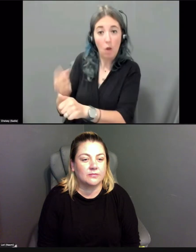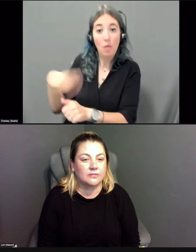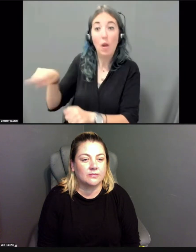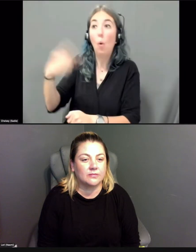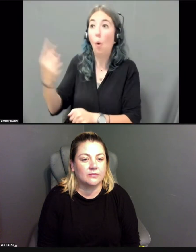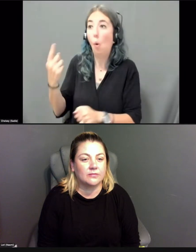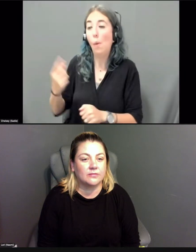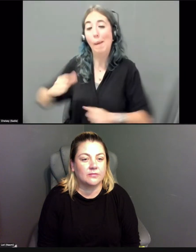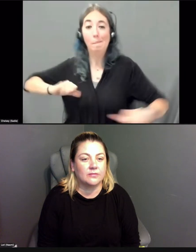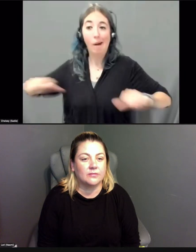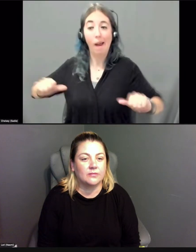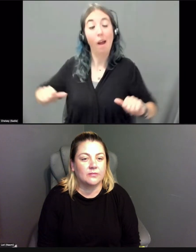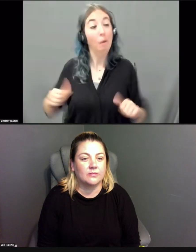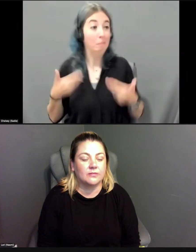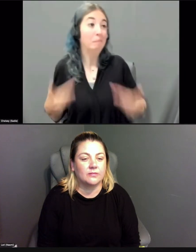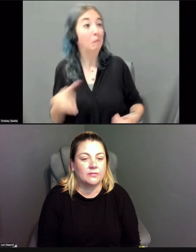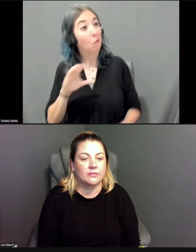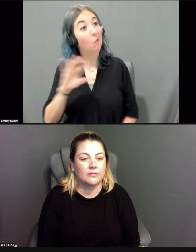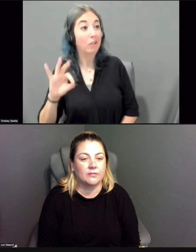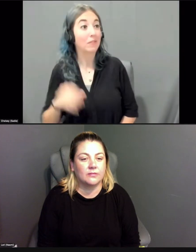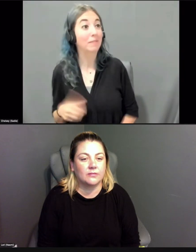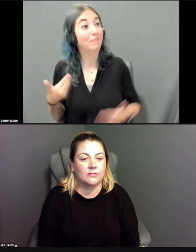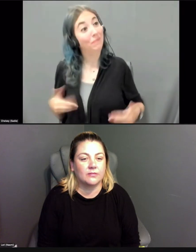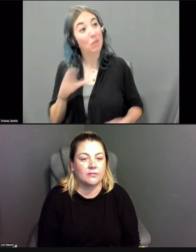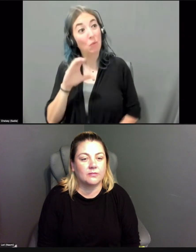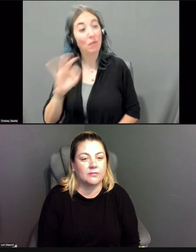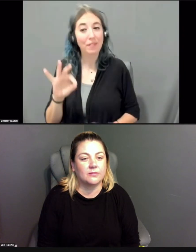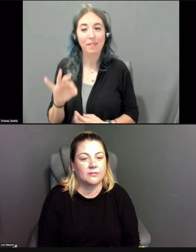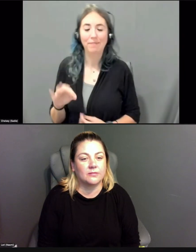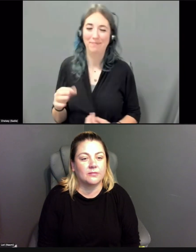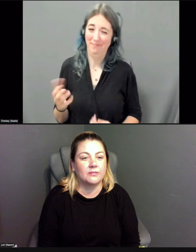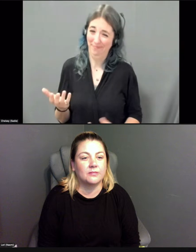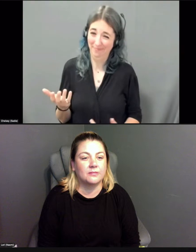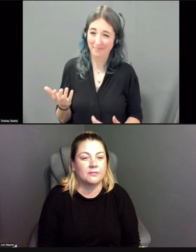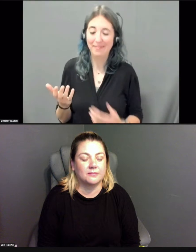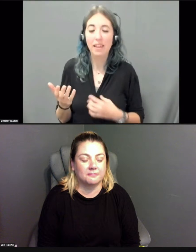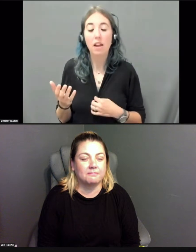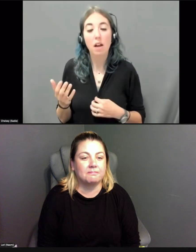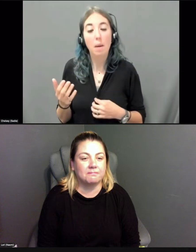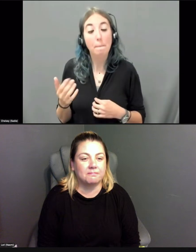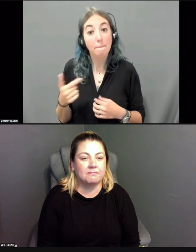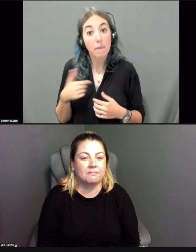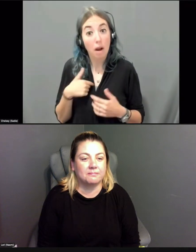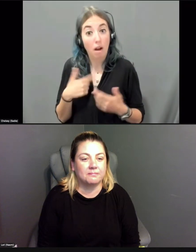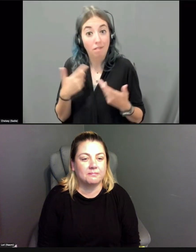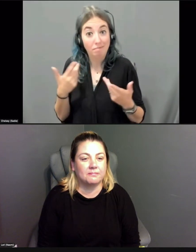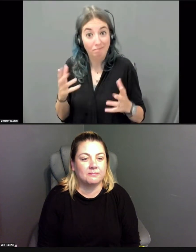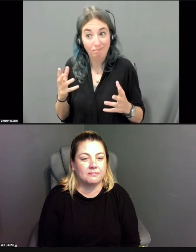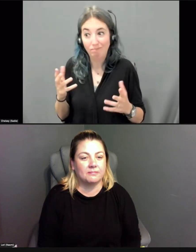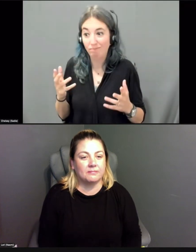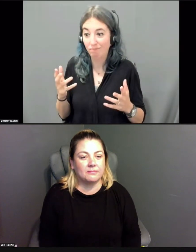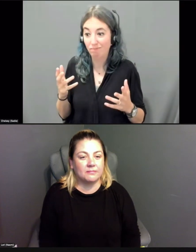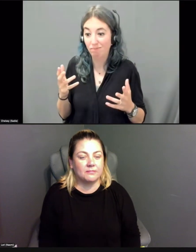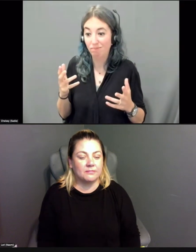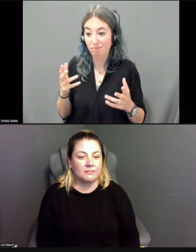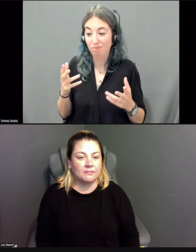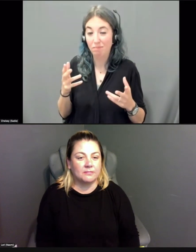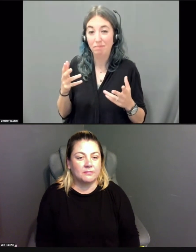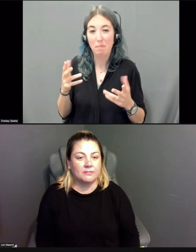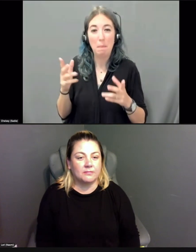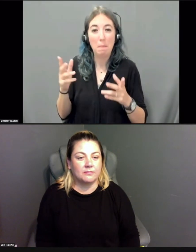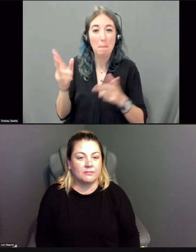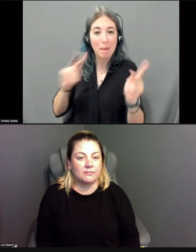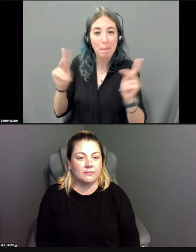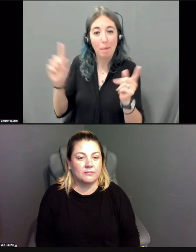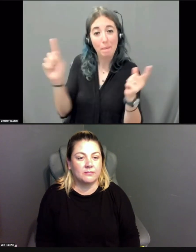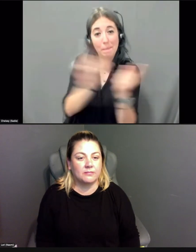definitely been in circles of people being in the fitness industry that if it's not